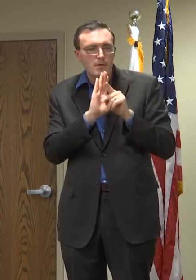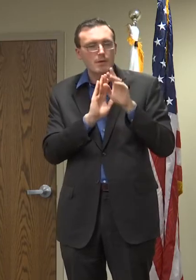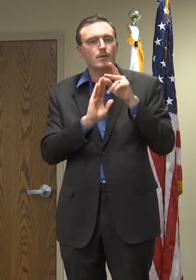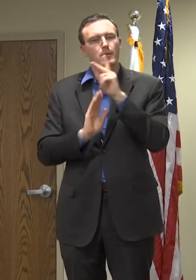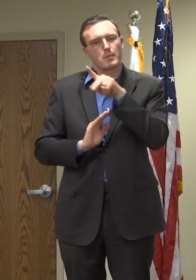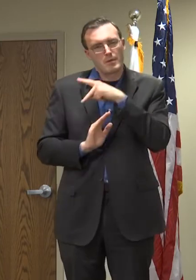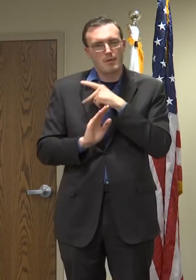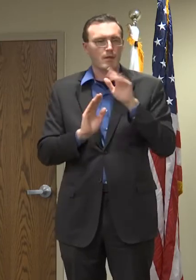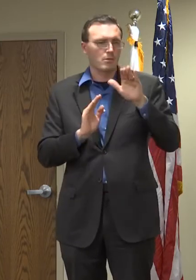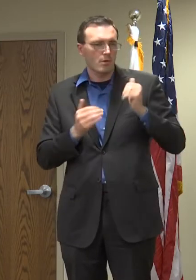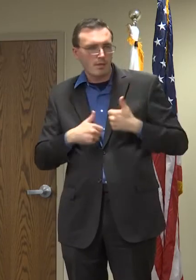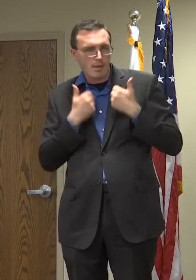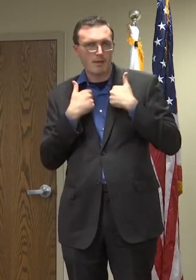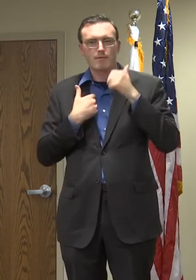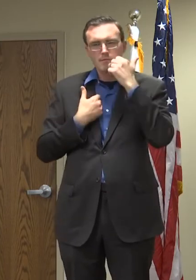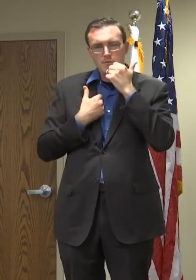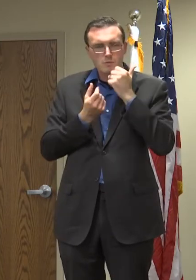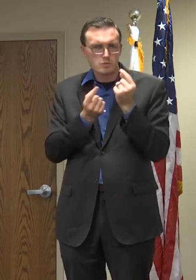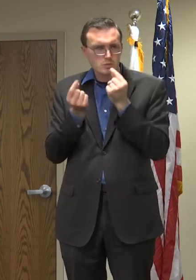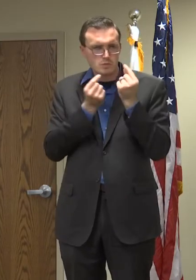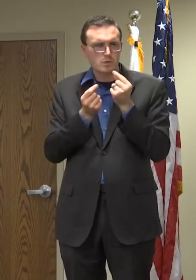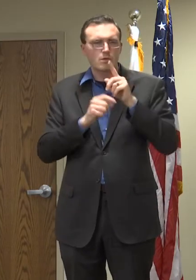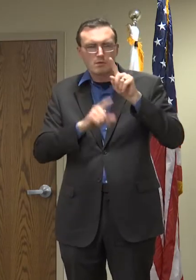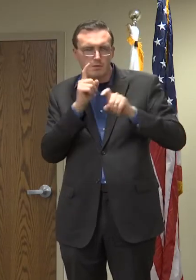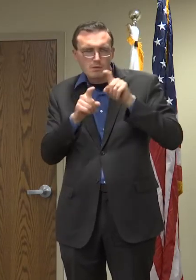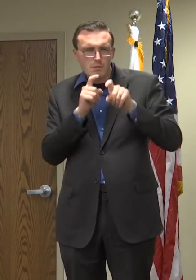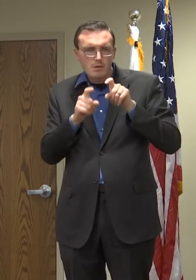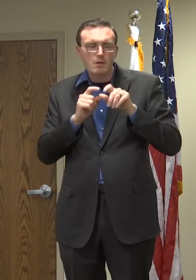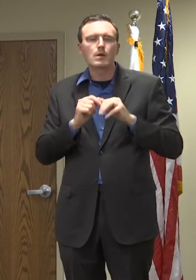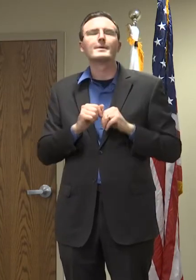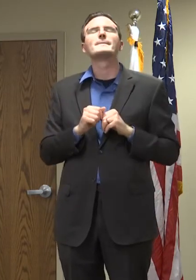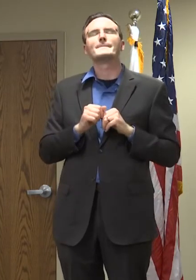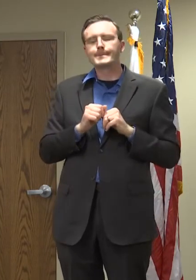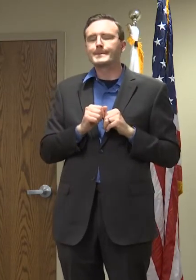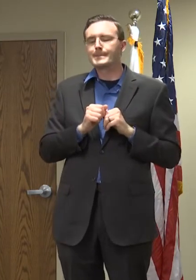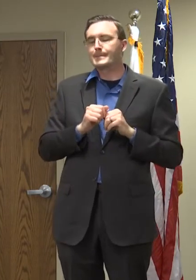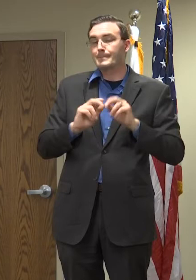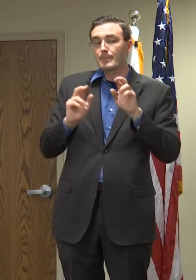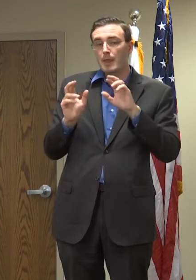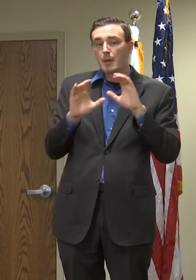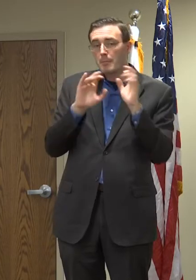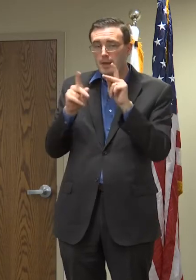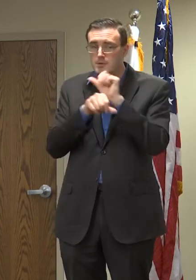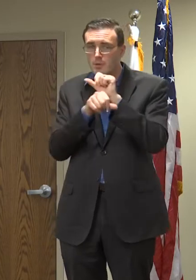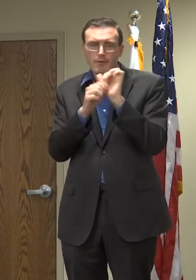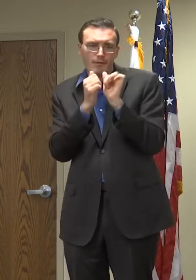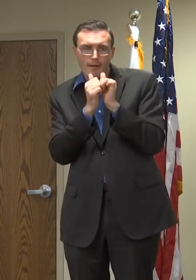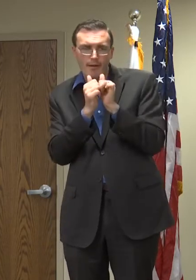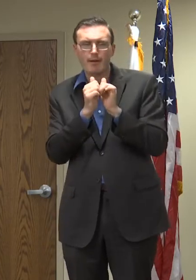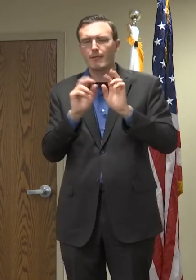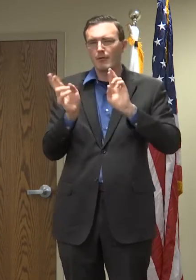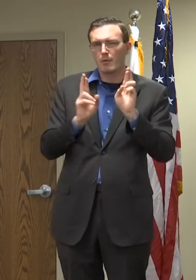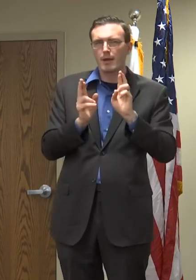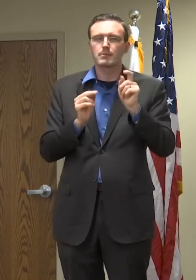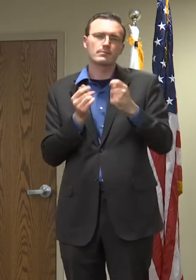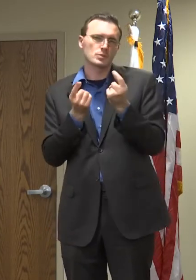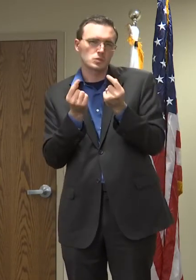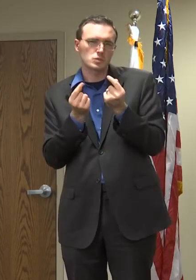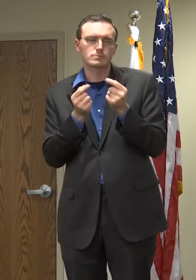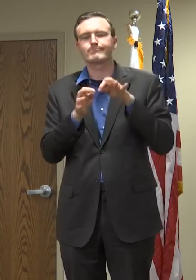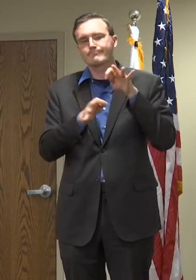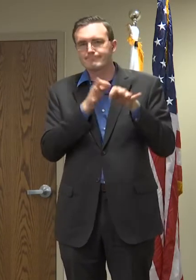back safely so they don't get sick or expose others, and more importantly, that they don't expose their household members as